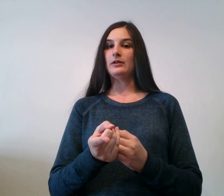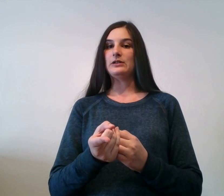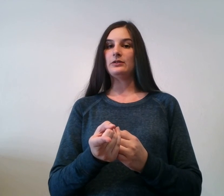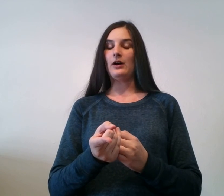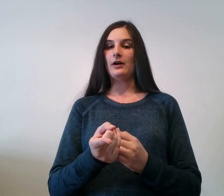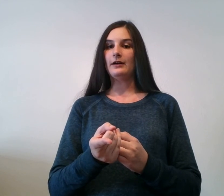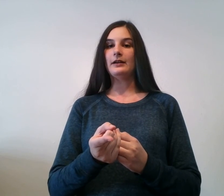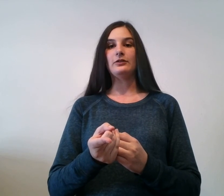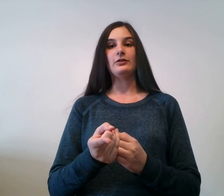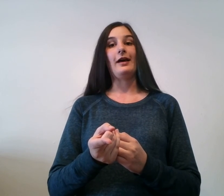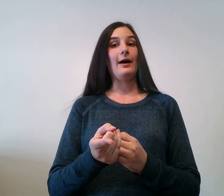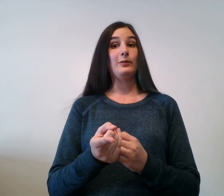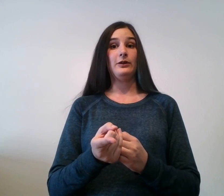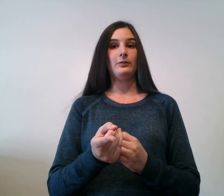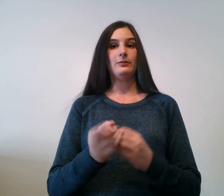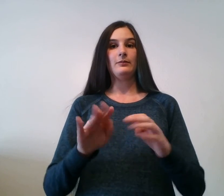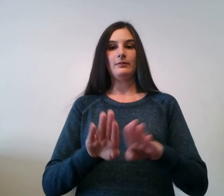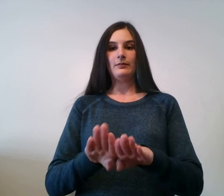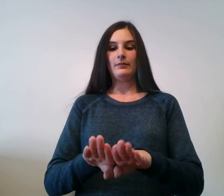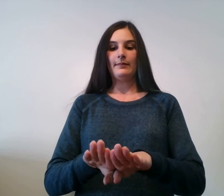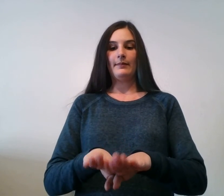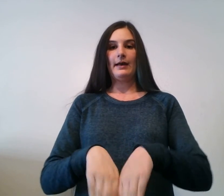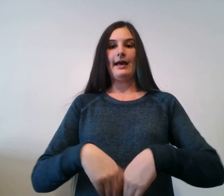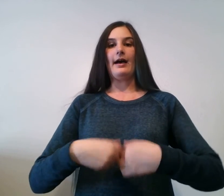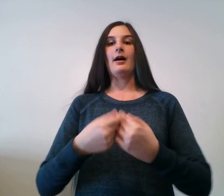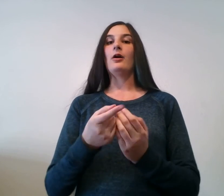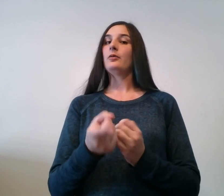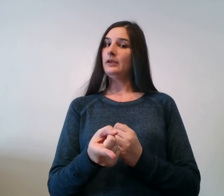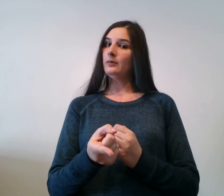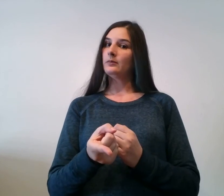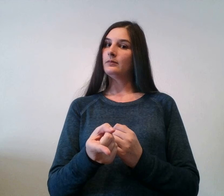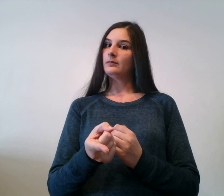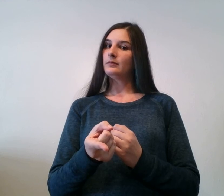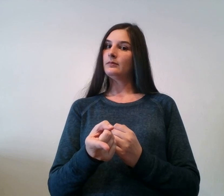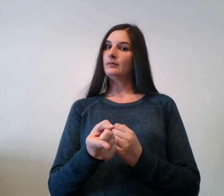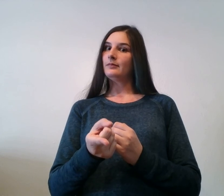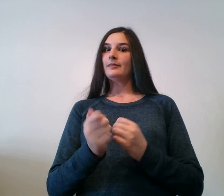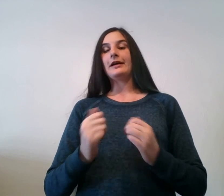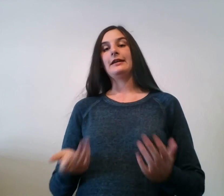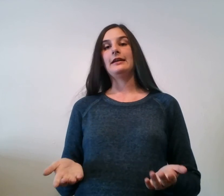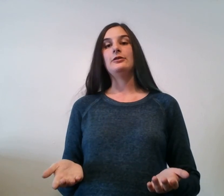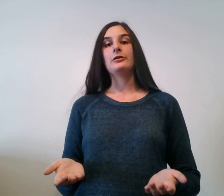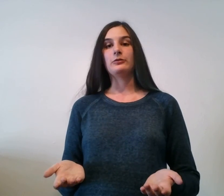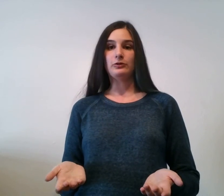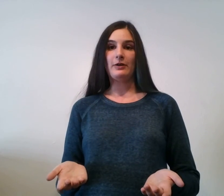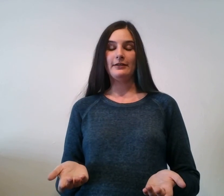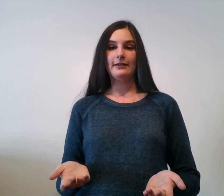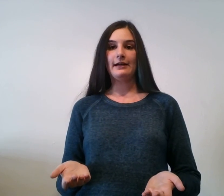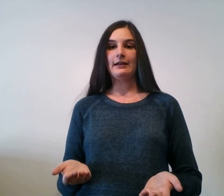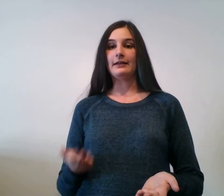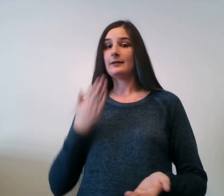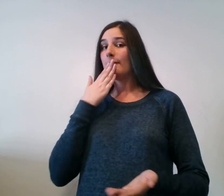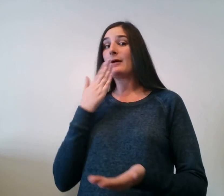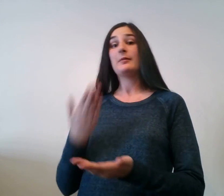use are, it's just how you. How are you? And then you can respond to that as I'm